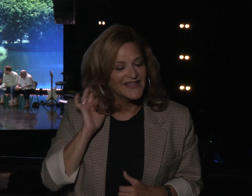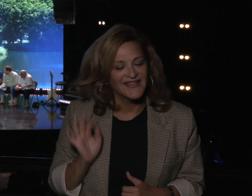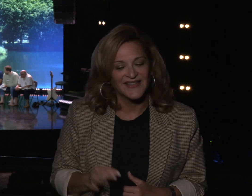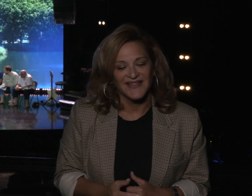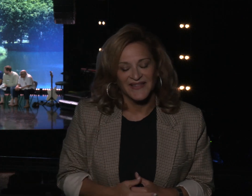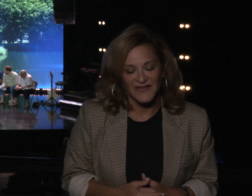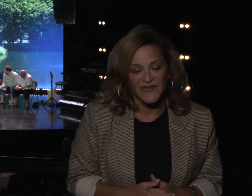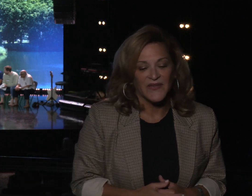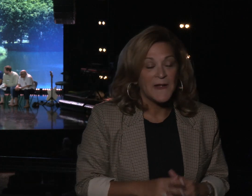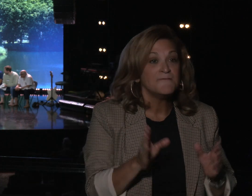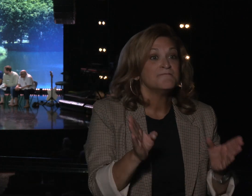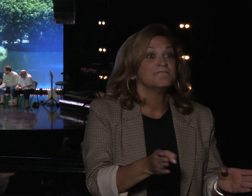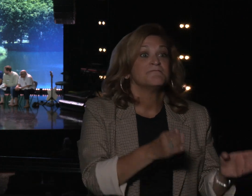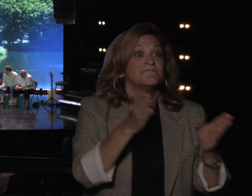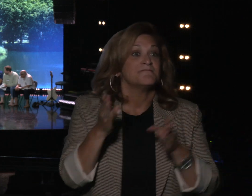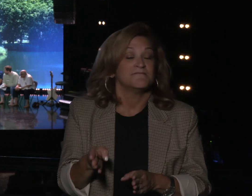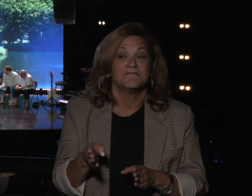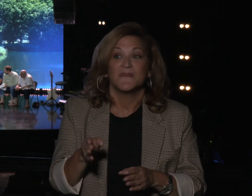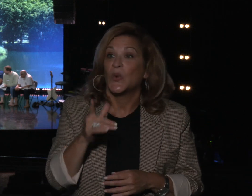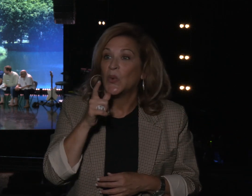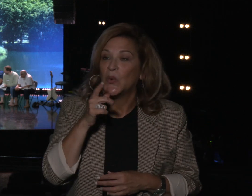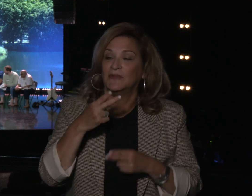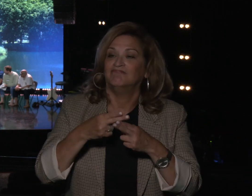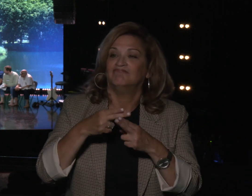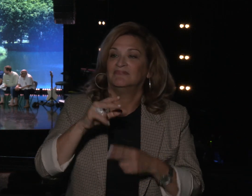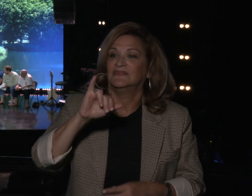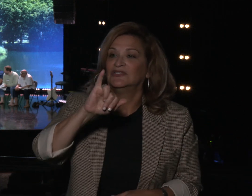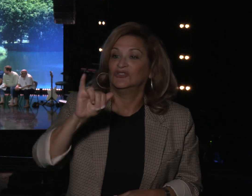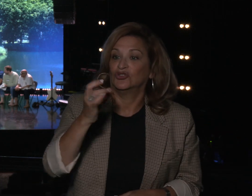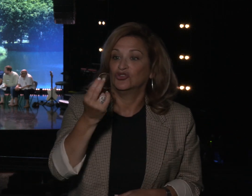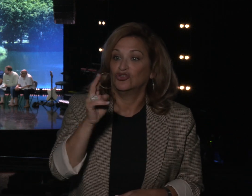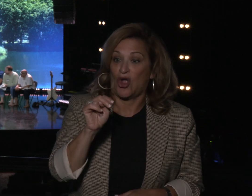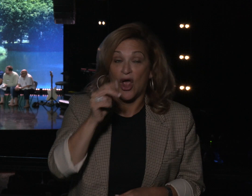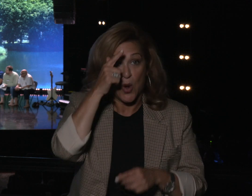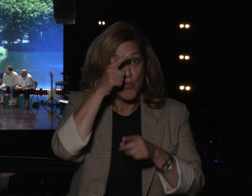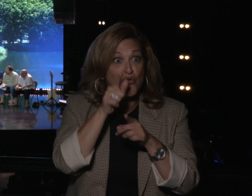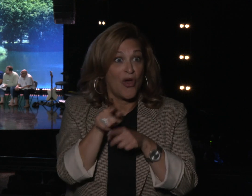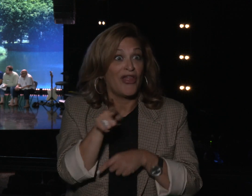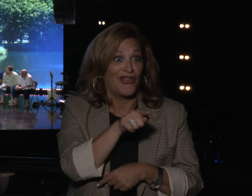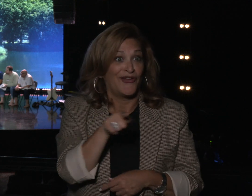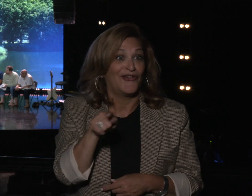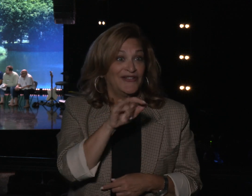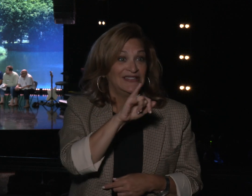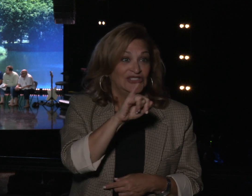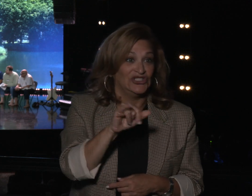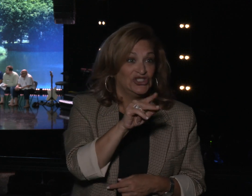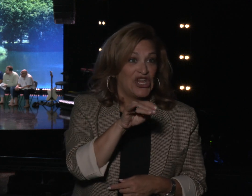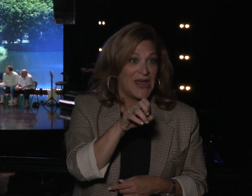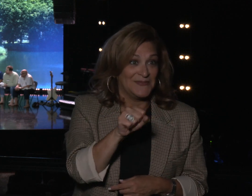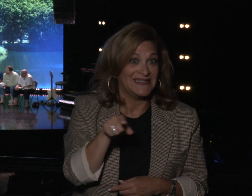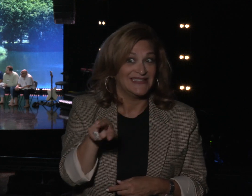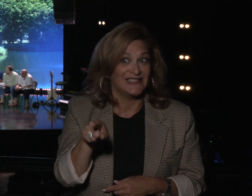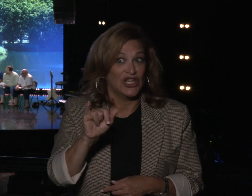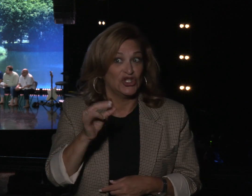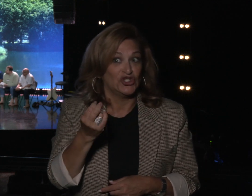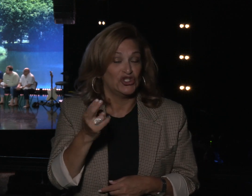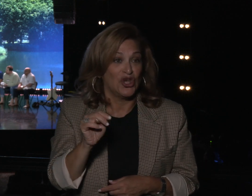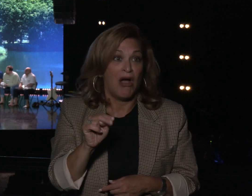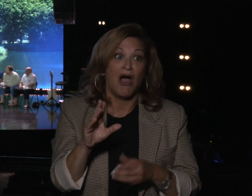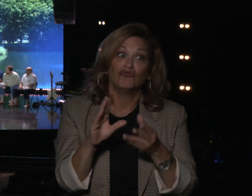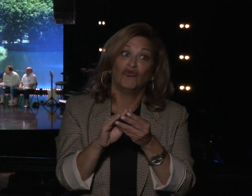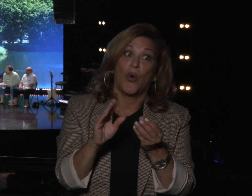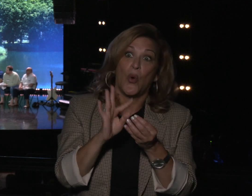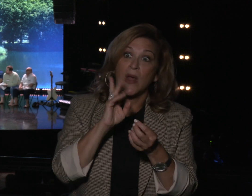We come to John, James's brother. John, the disciple that Jesus loved, right? Who wrote that about himself. Nobody writes more about love